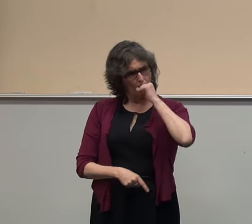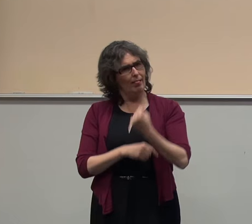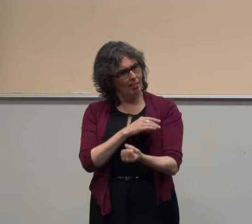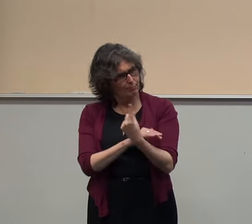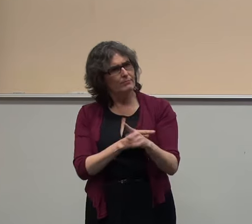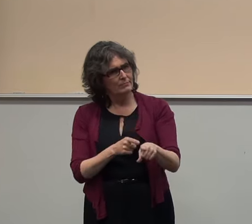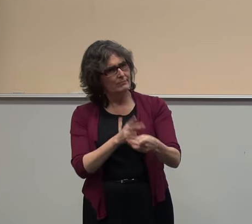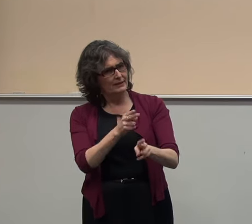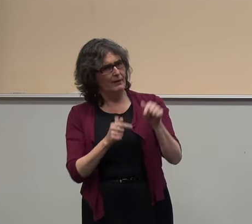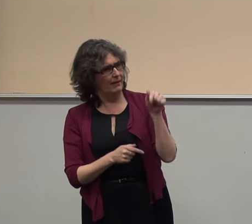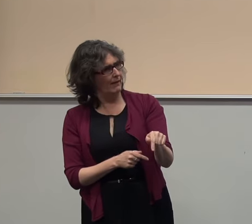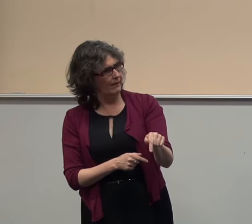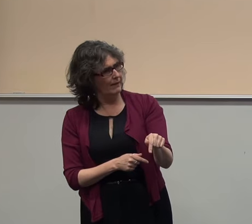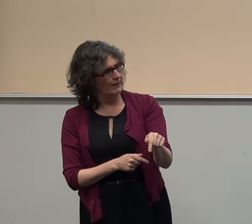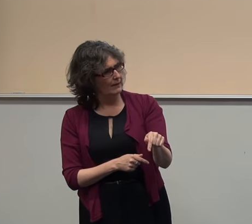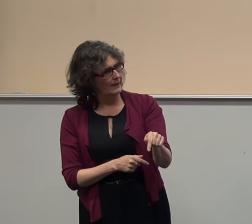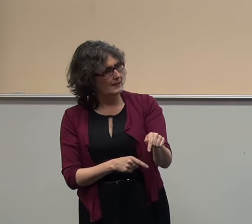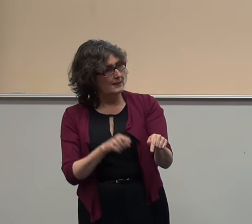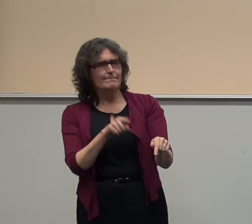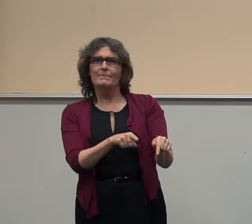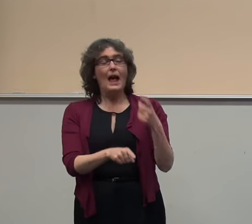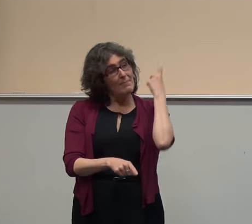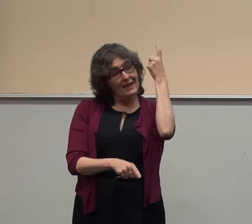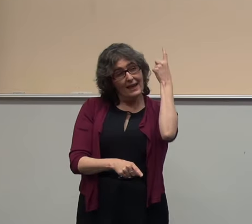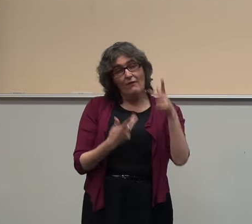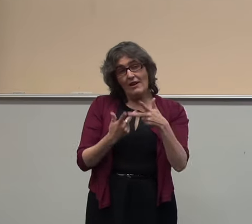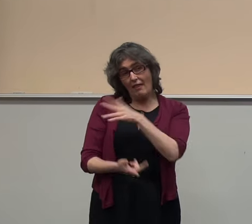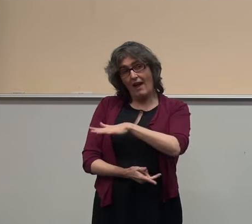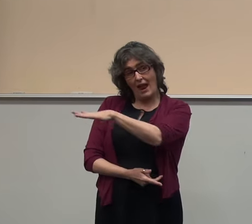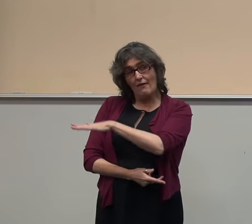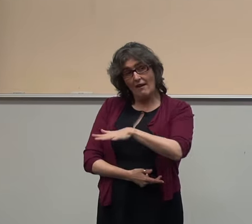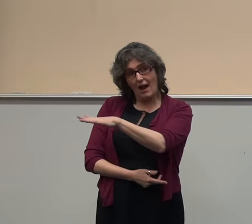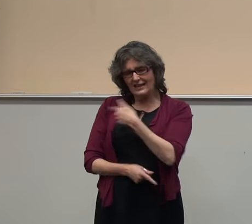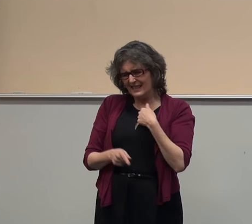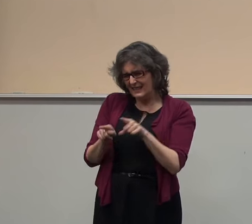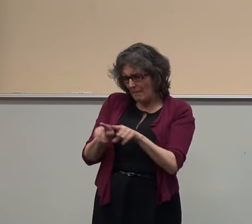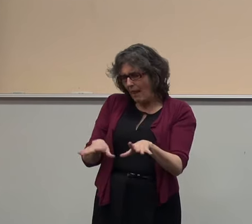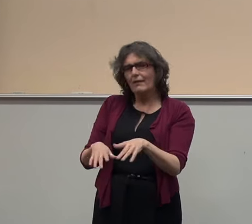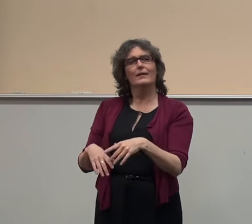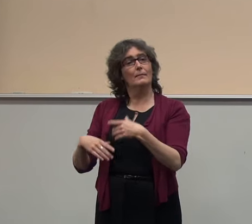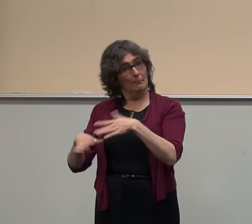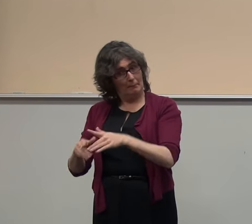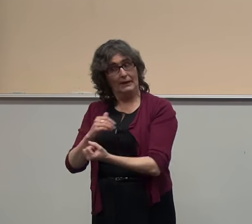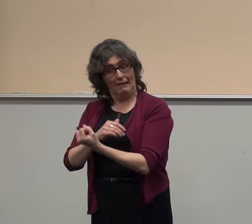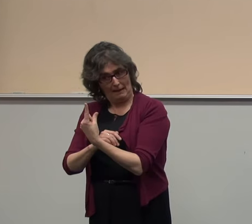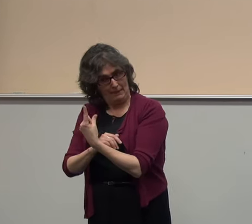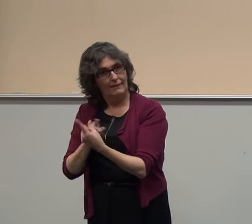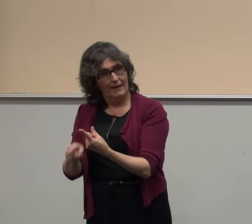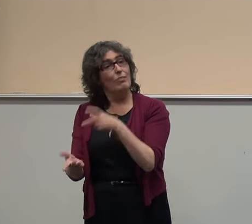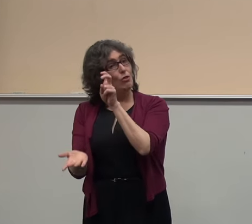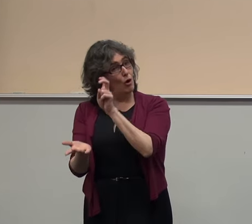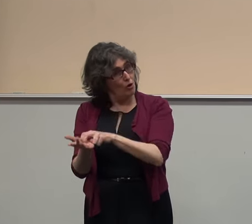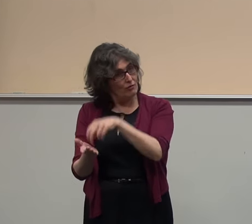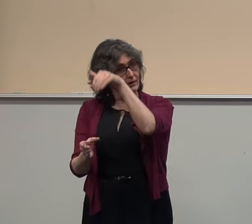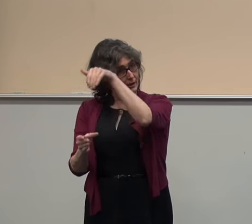Because I'm just thinking of another context where that's happened and contracts have gone out. Not theatre,